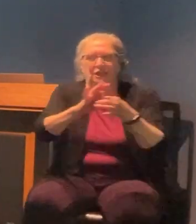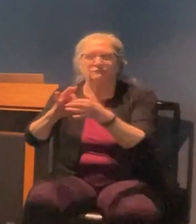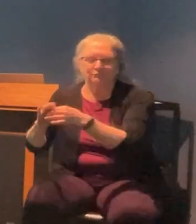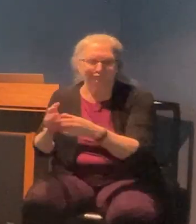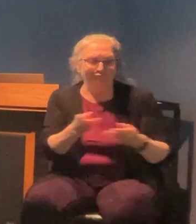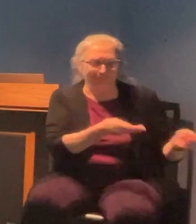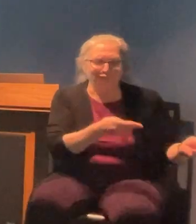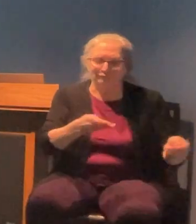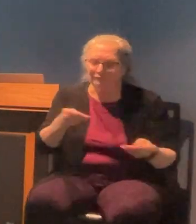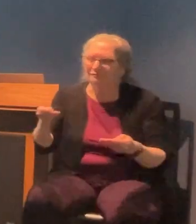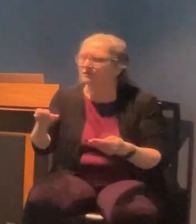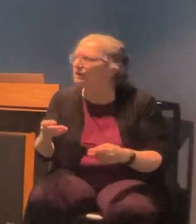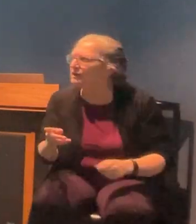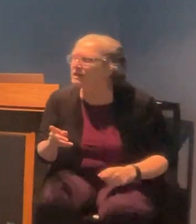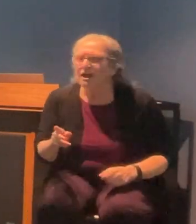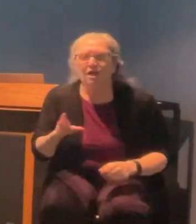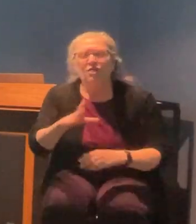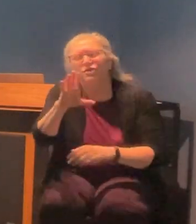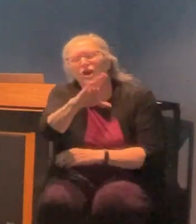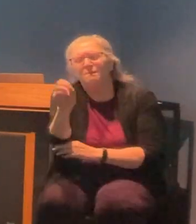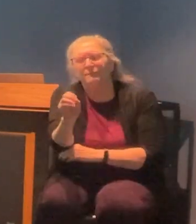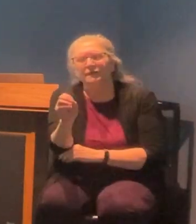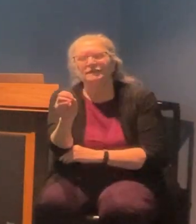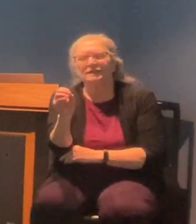like on the companies are